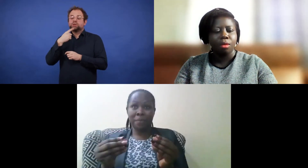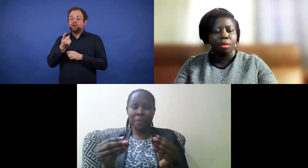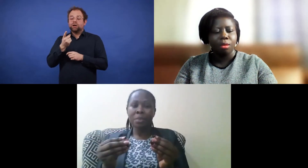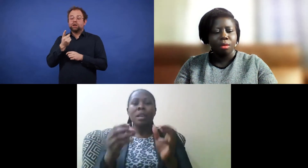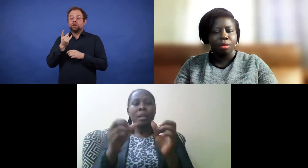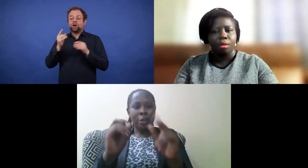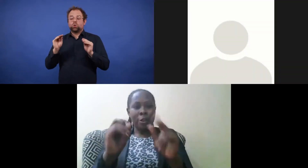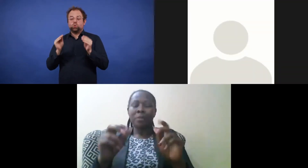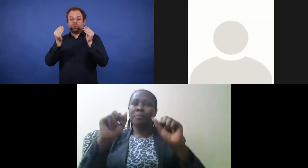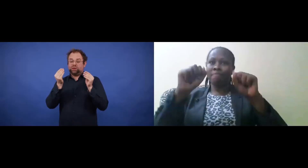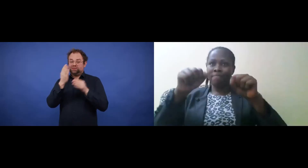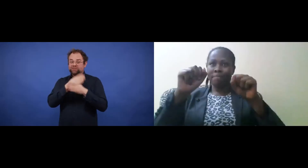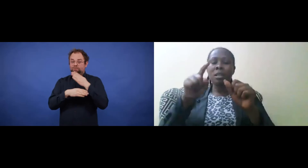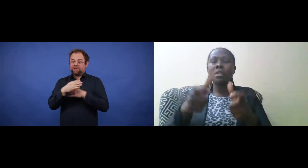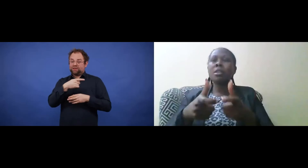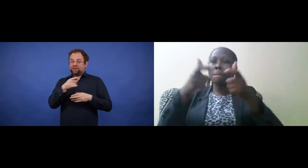field.